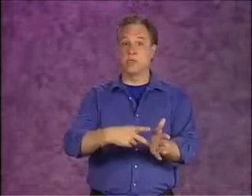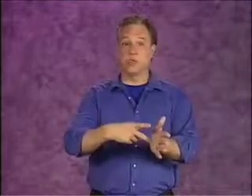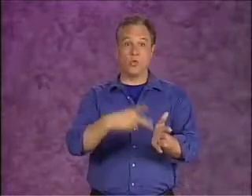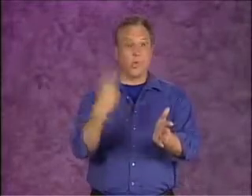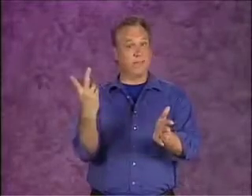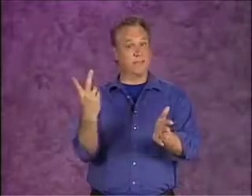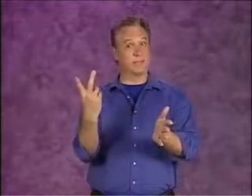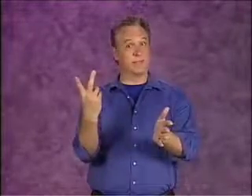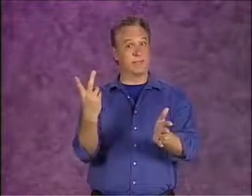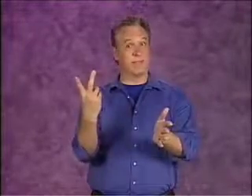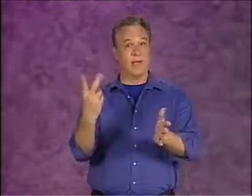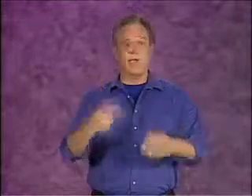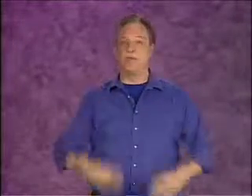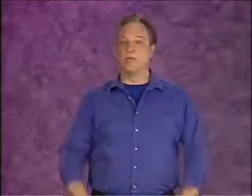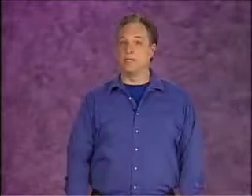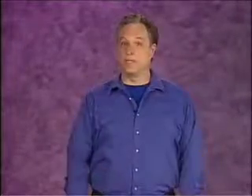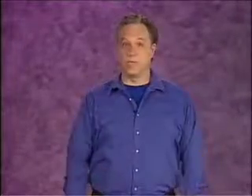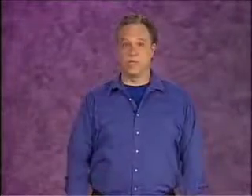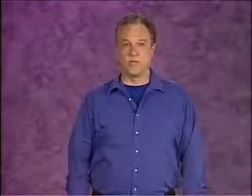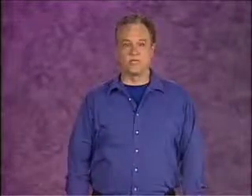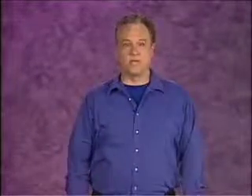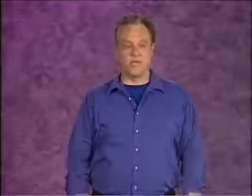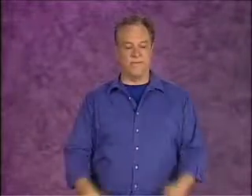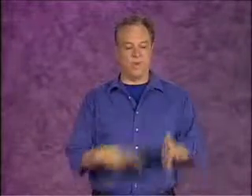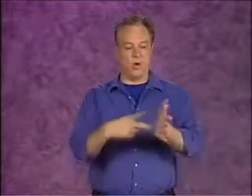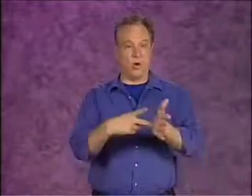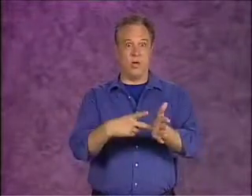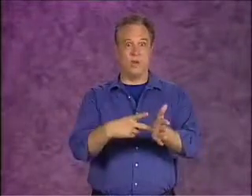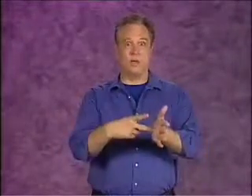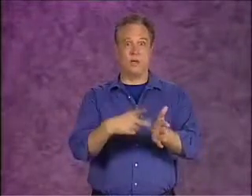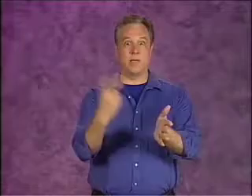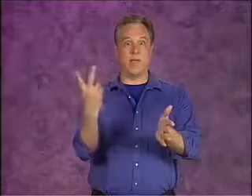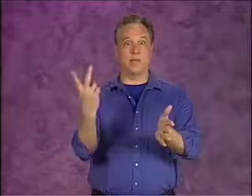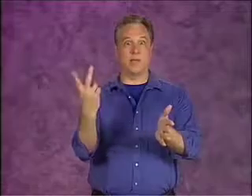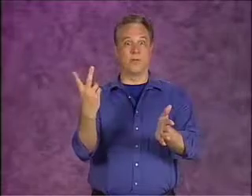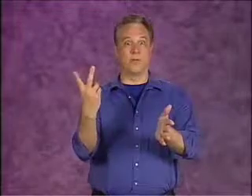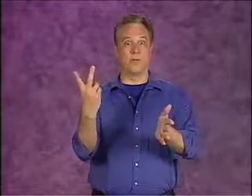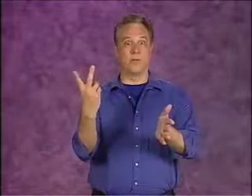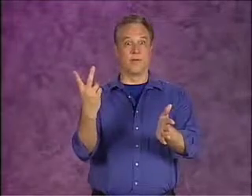twice. This is also the sign for double.